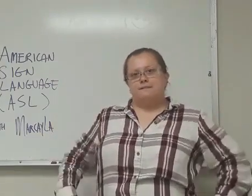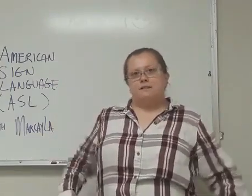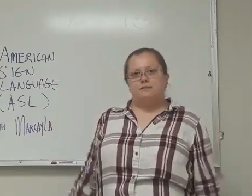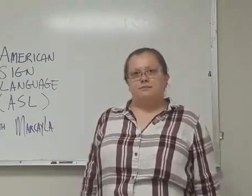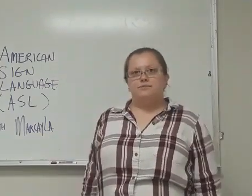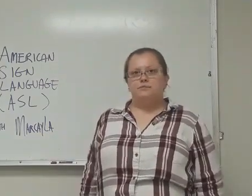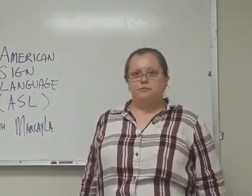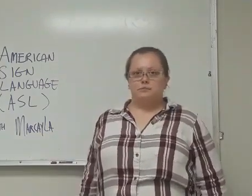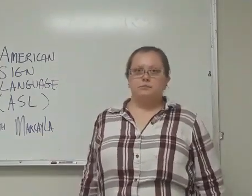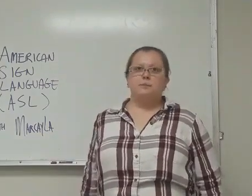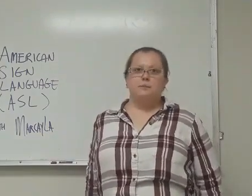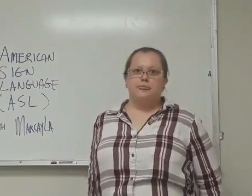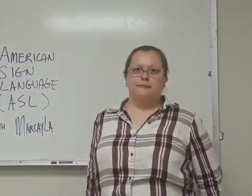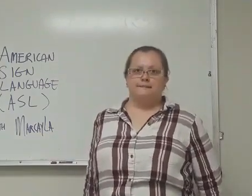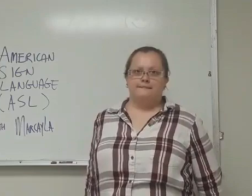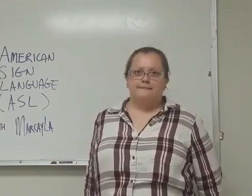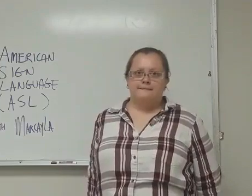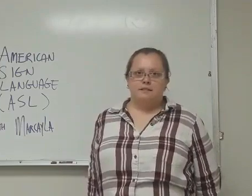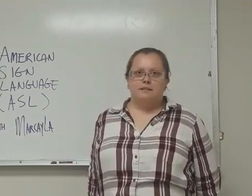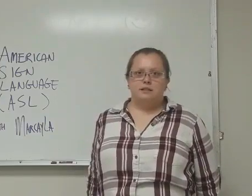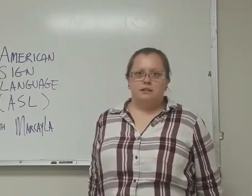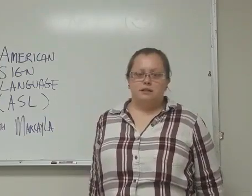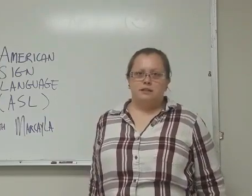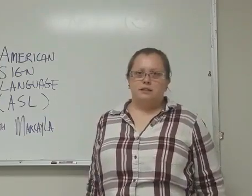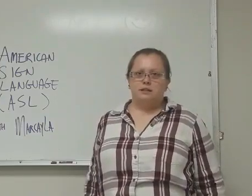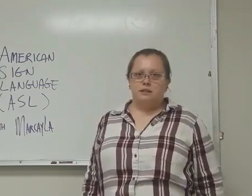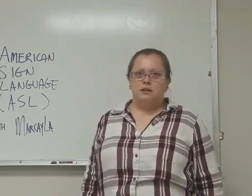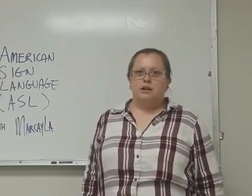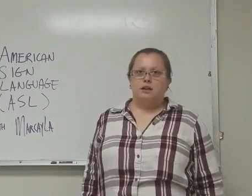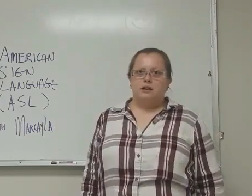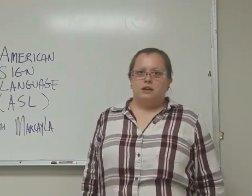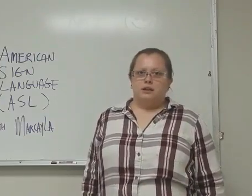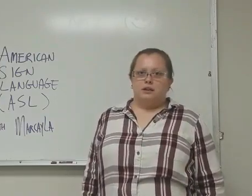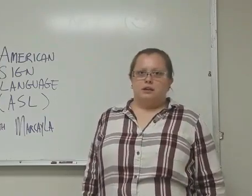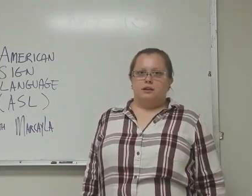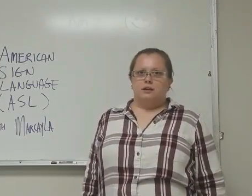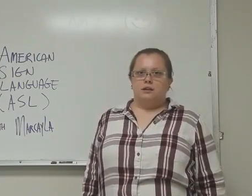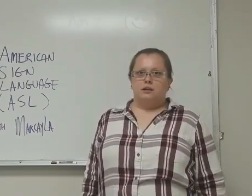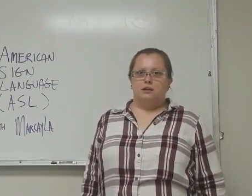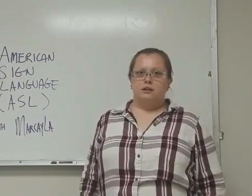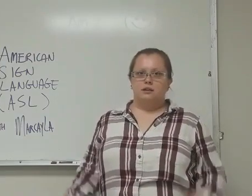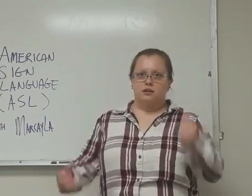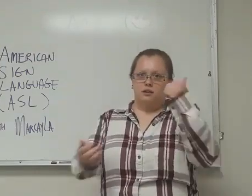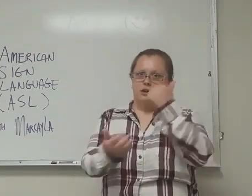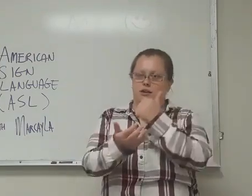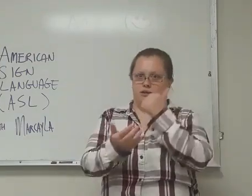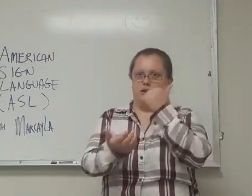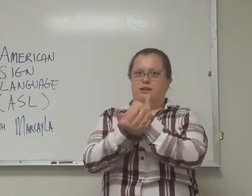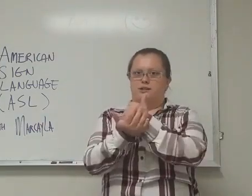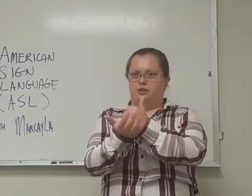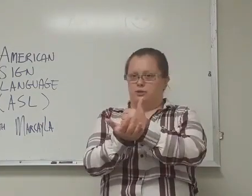can I help you, or you want to assist somebody, is just yes.